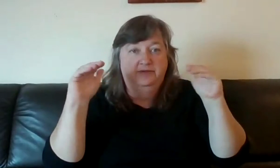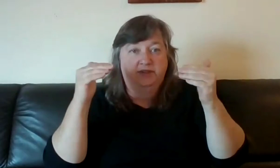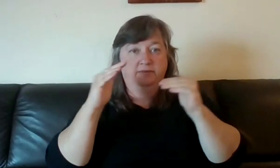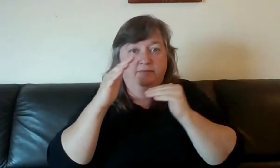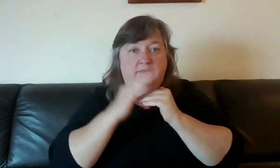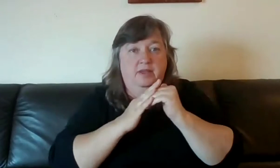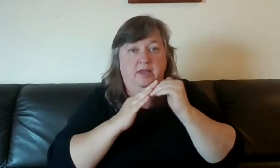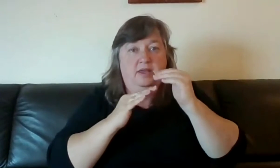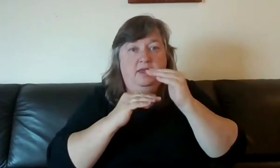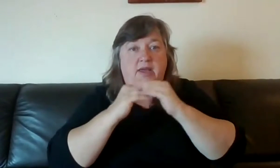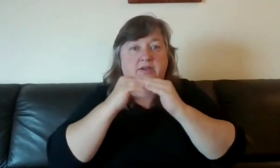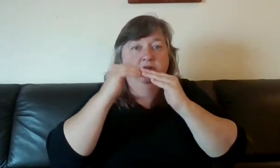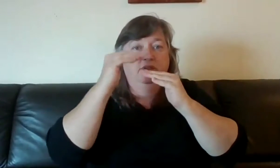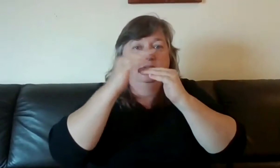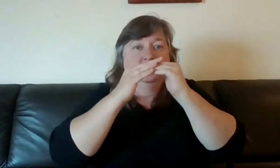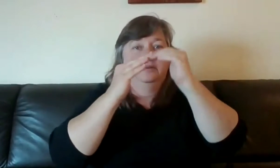fives and do this.